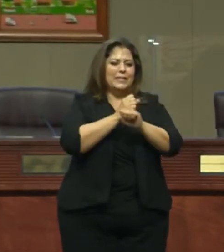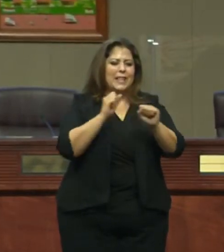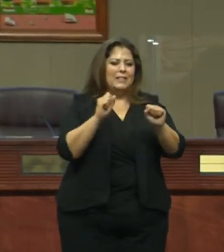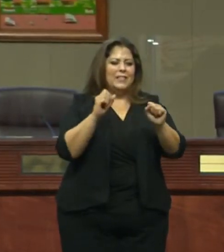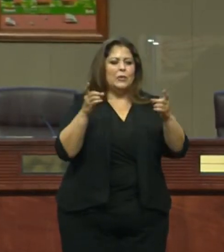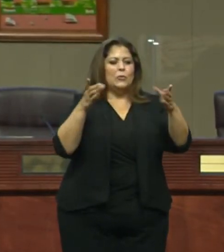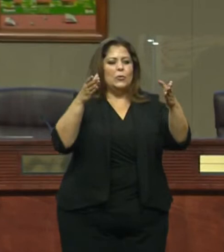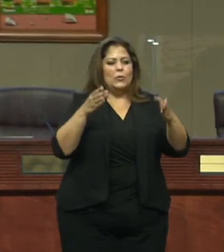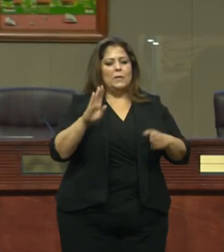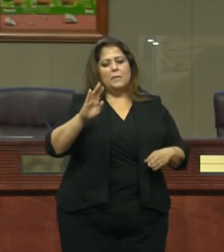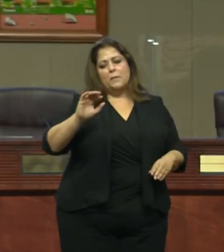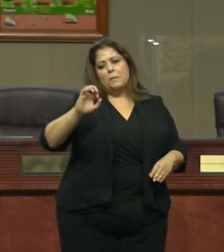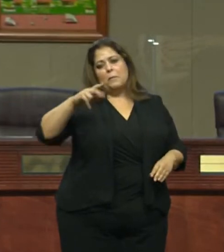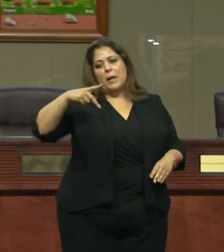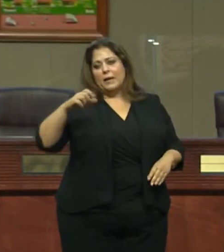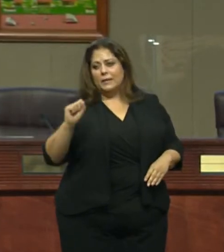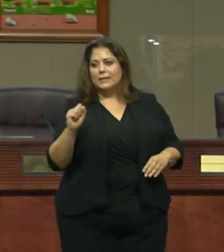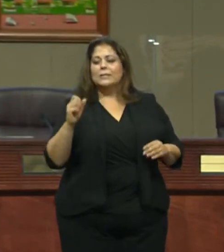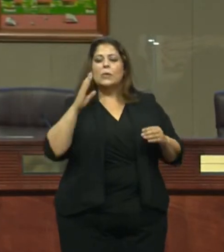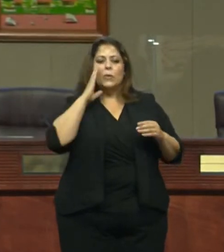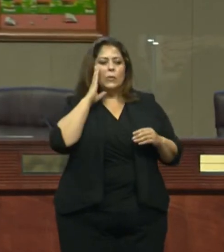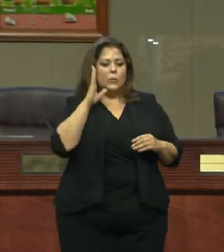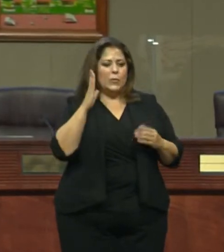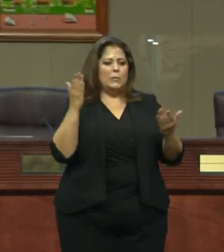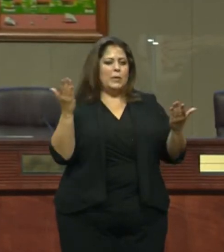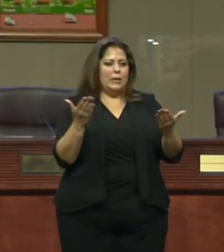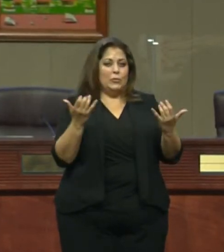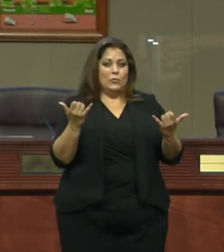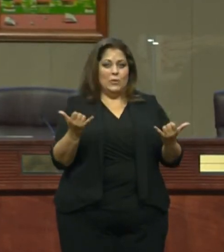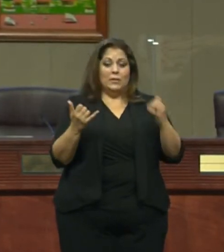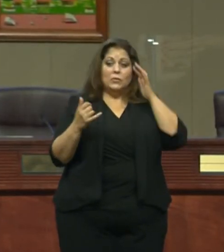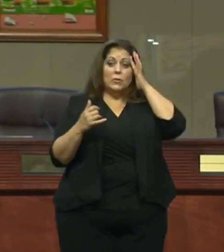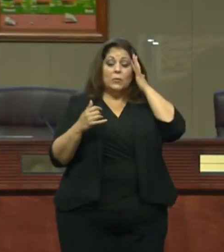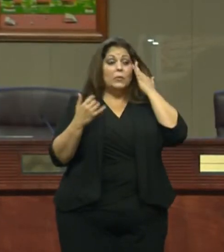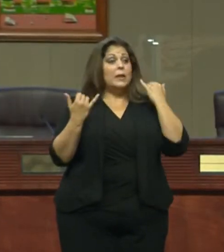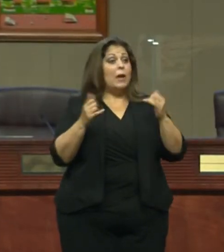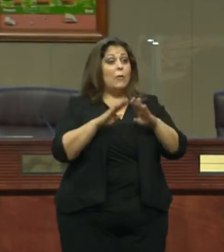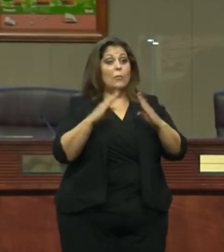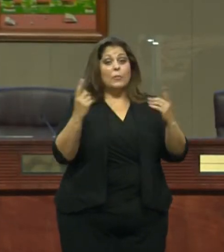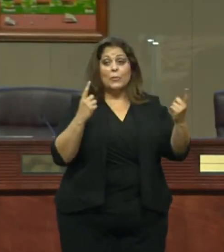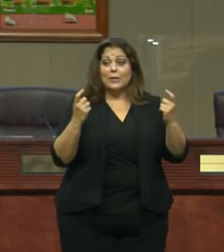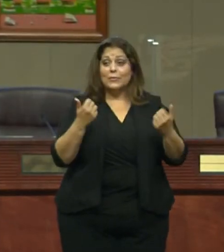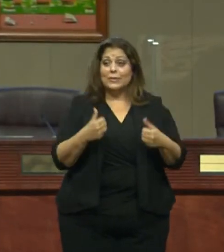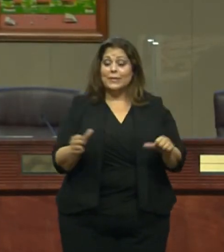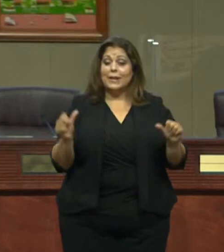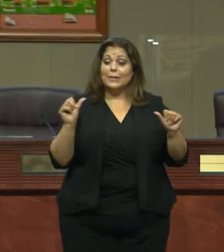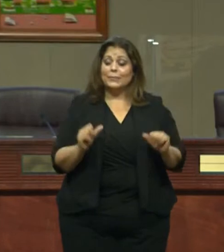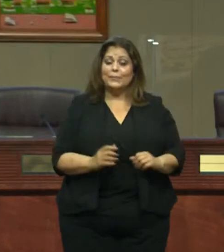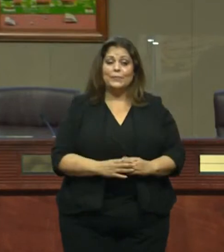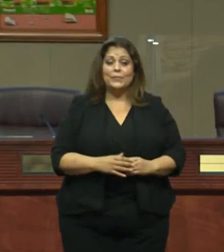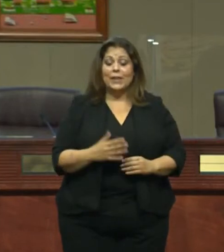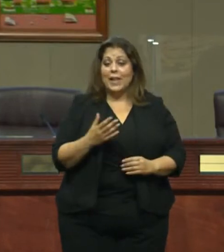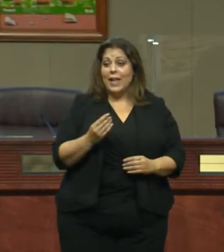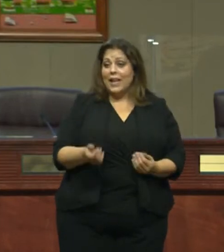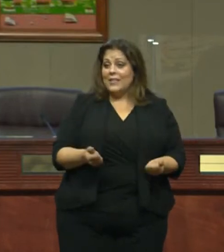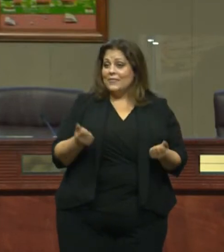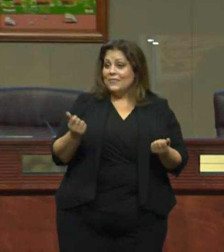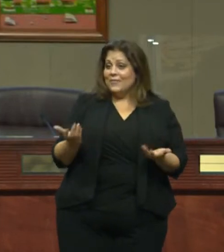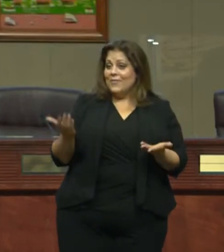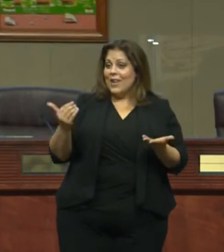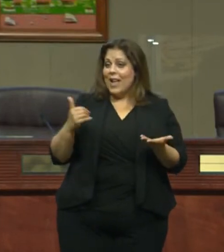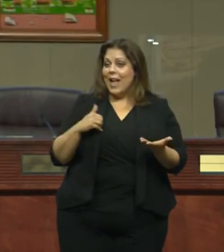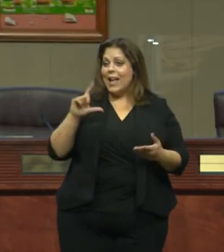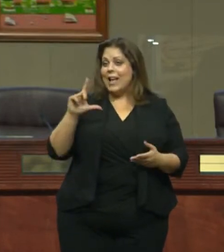Banks, who have joined us today. And with that, we'll open it up for any questions that you may have, and we have